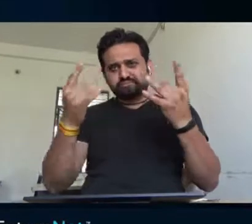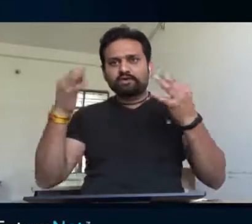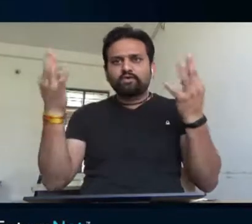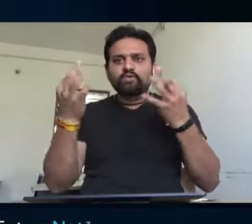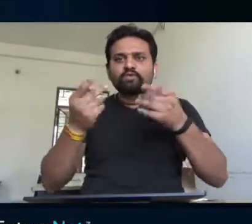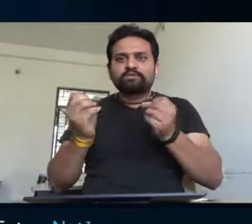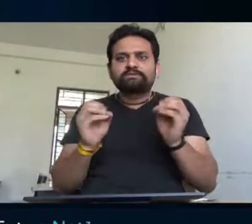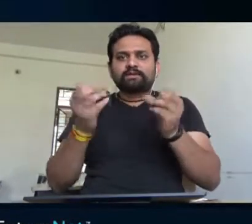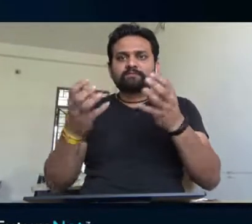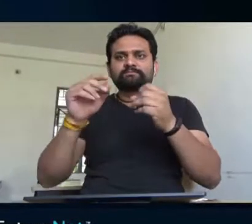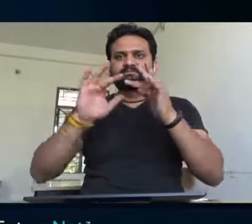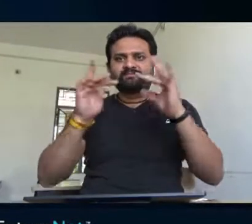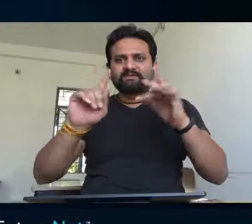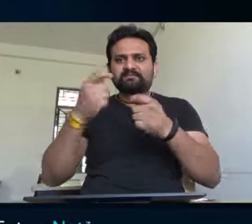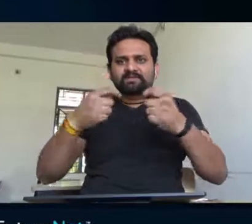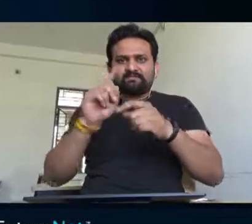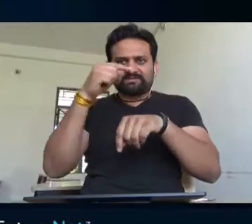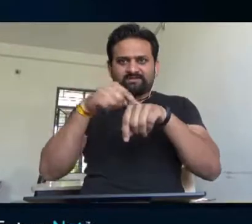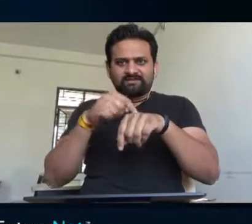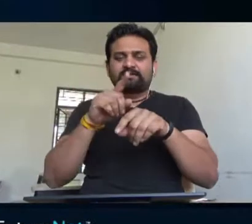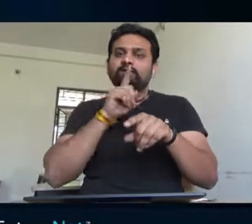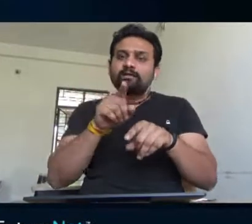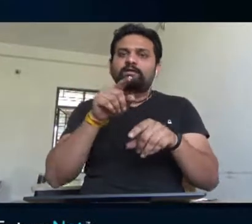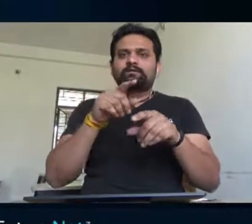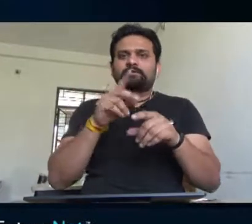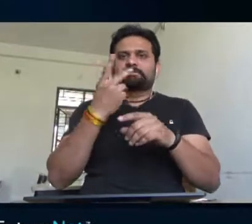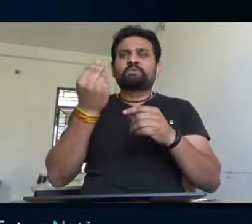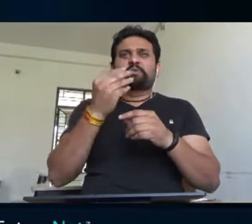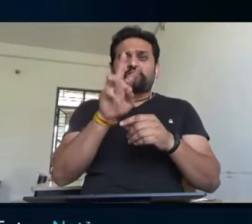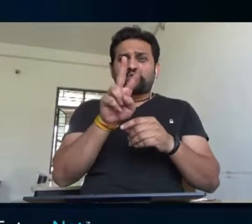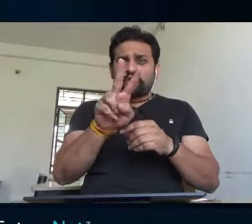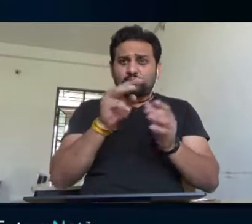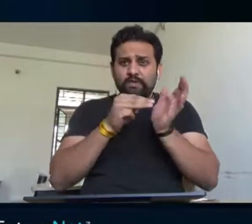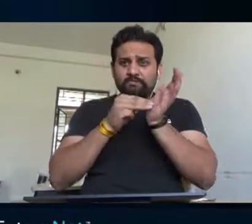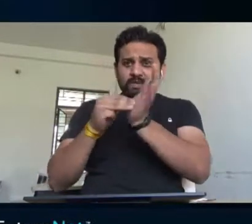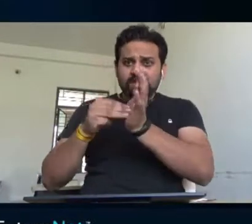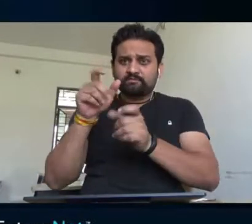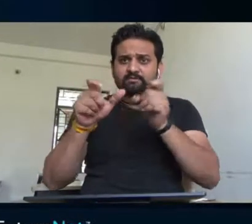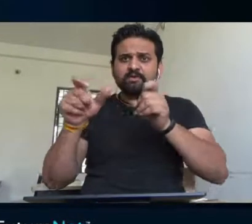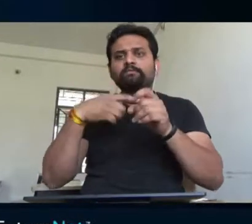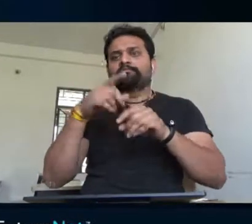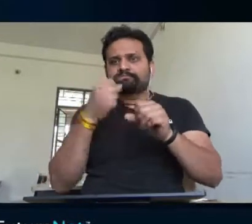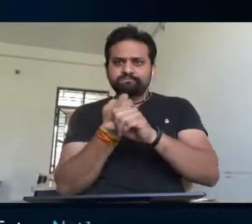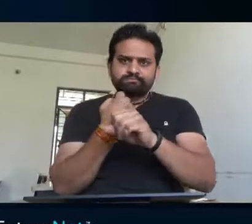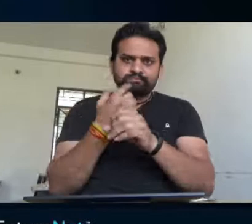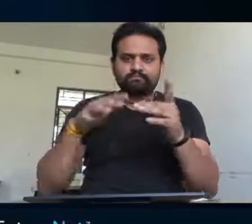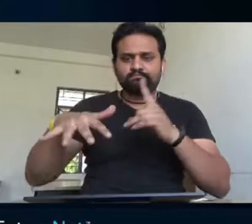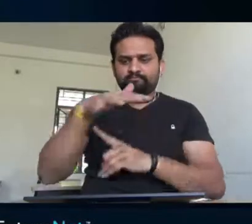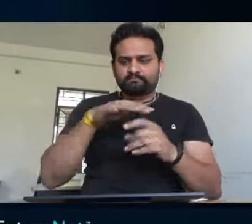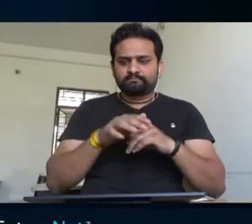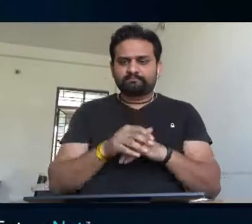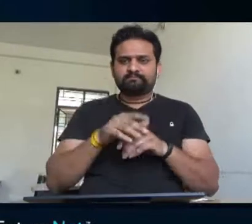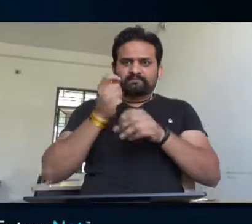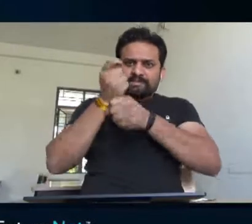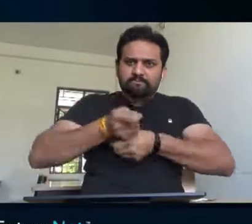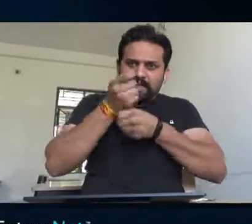the cryptocurrency, more than 2 million people, and a lot of them bought these mining